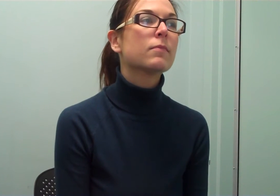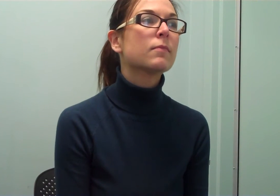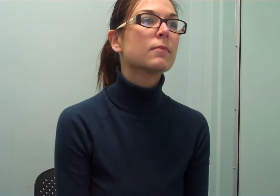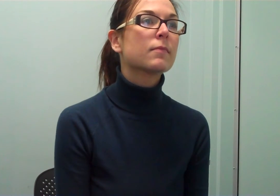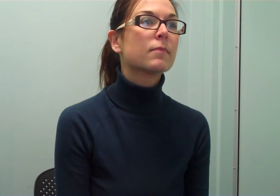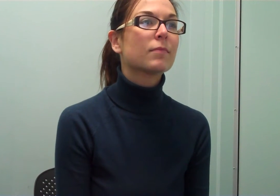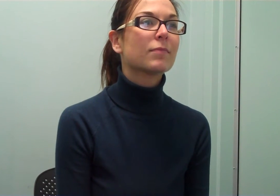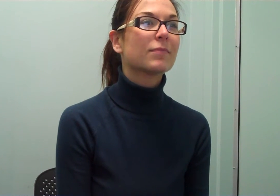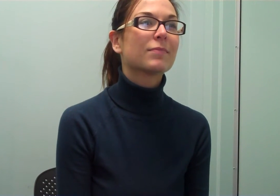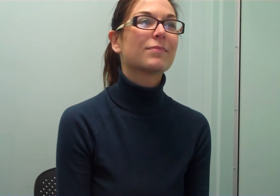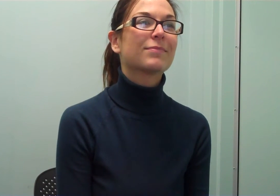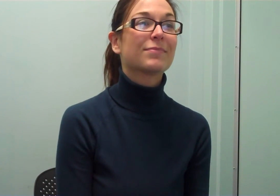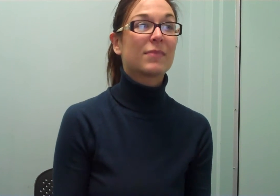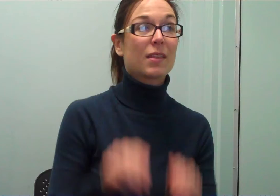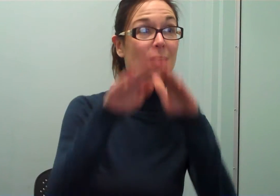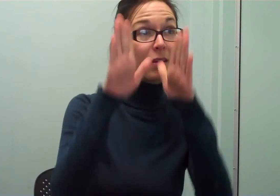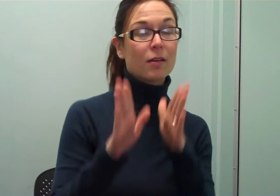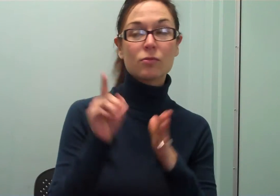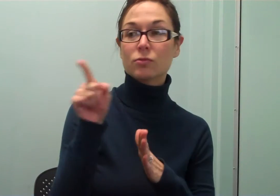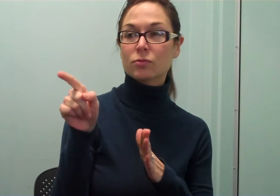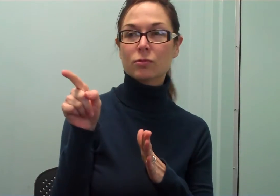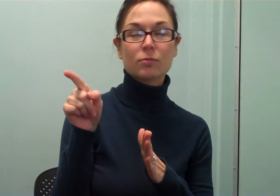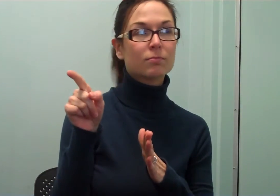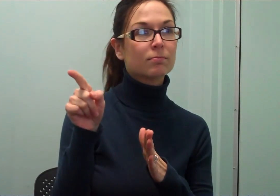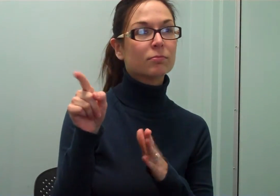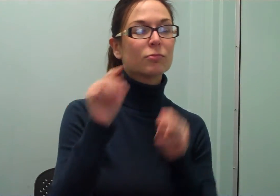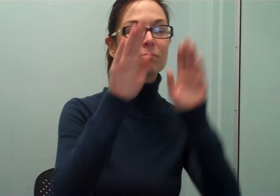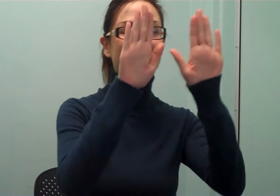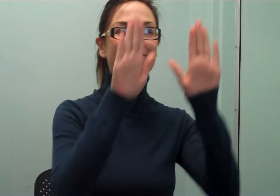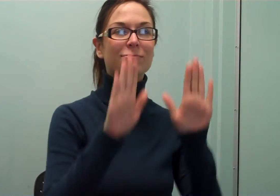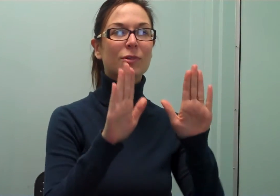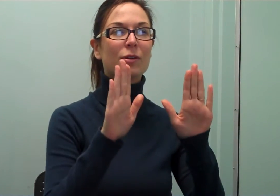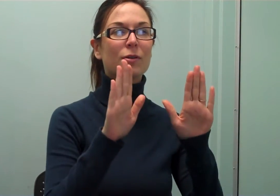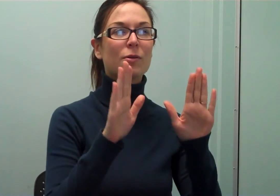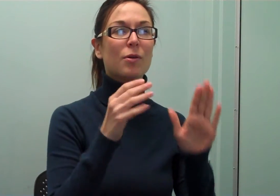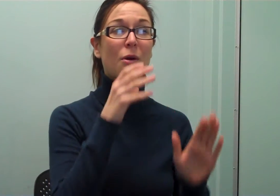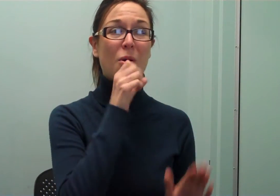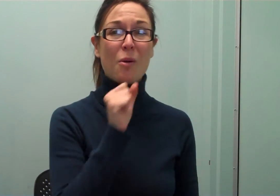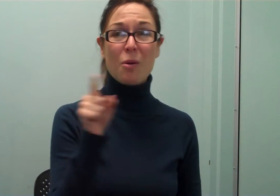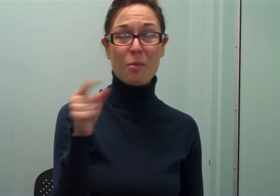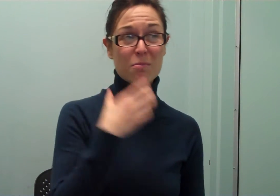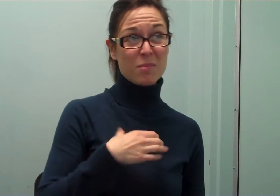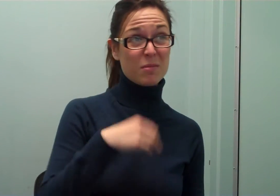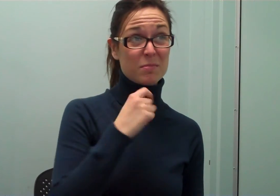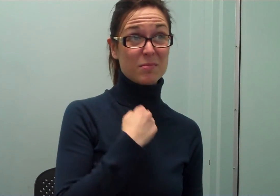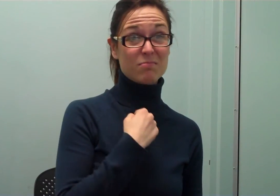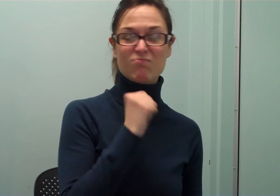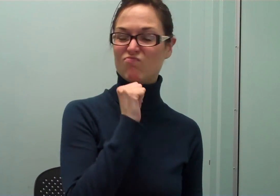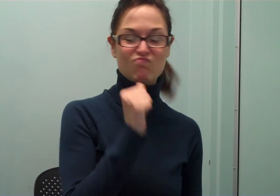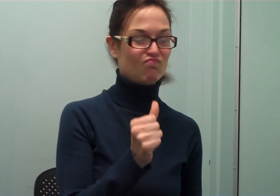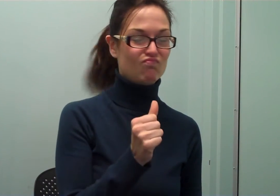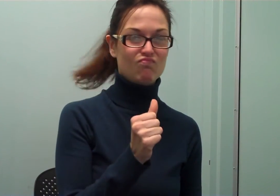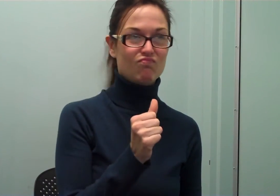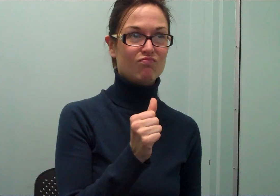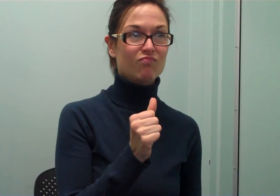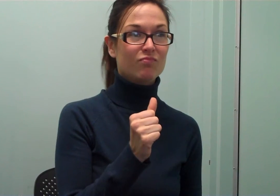think it's a lovely house. The fact that it's old doesn't bother me at all. That's wonderful. The grounds are